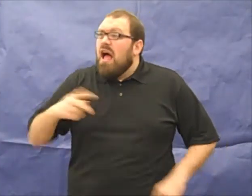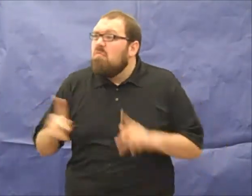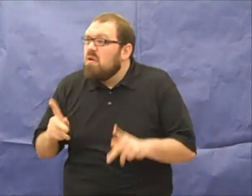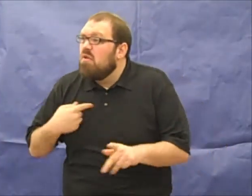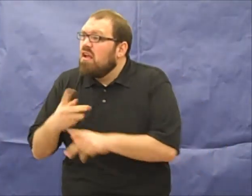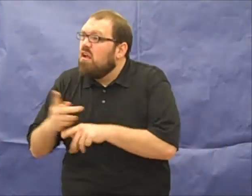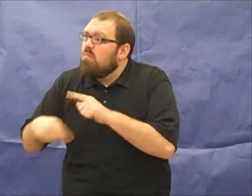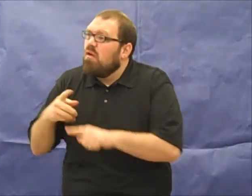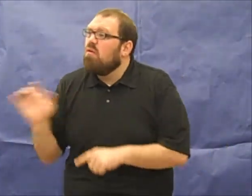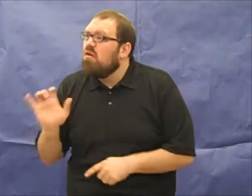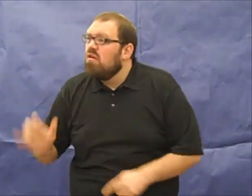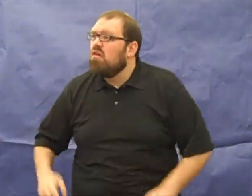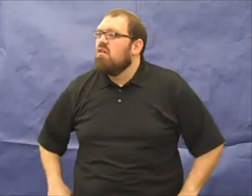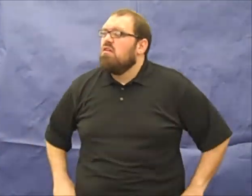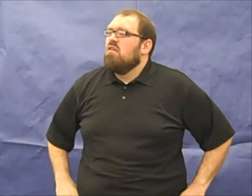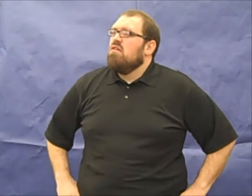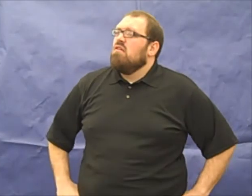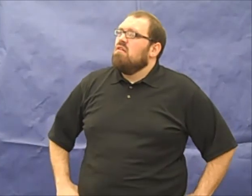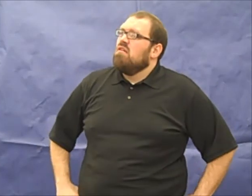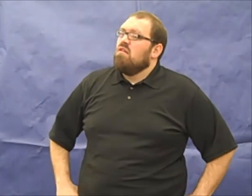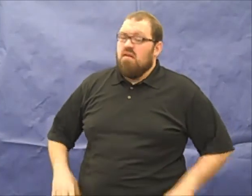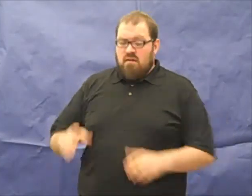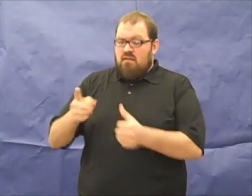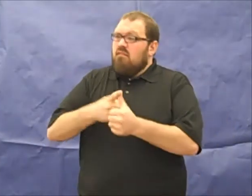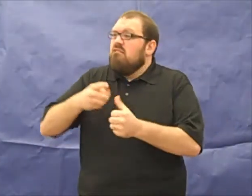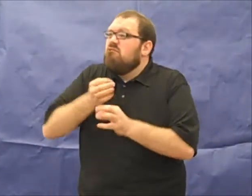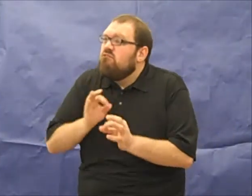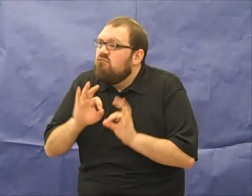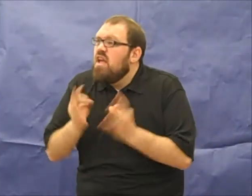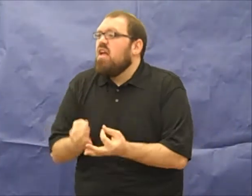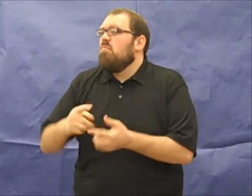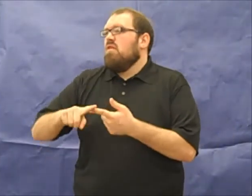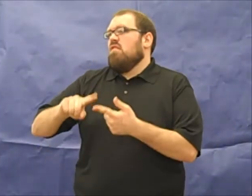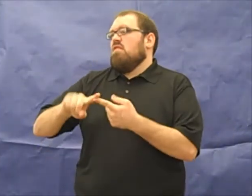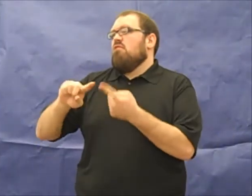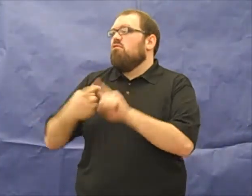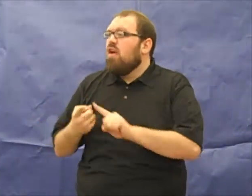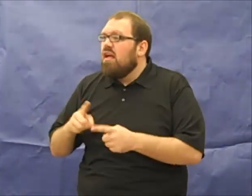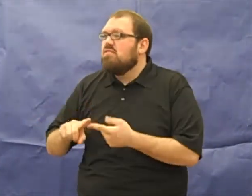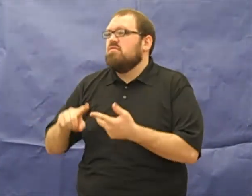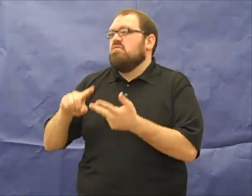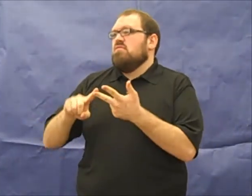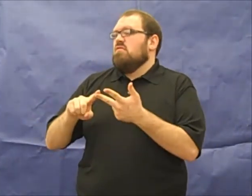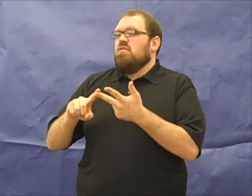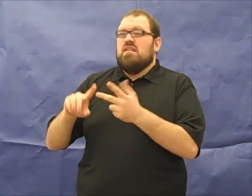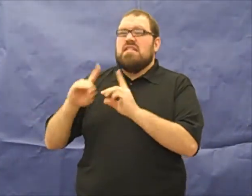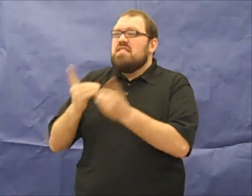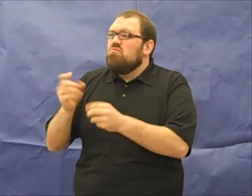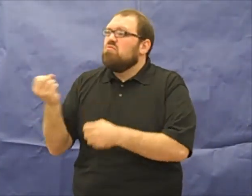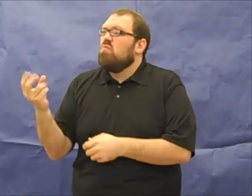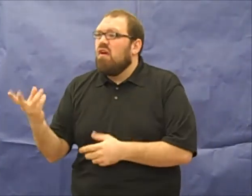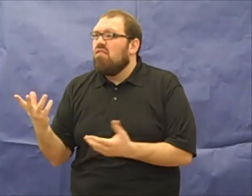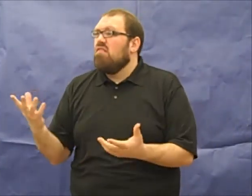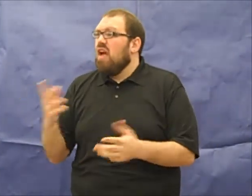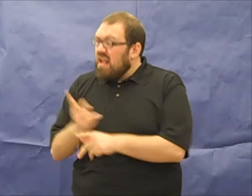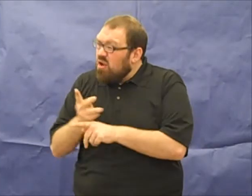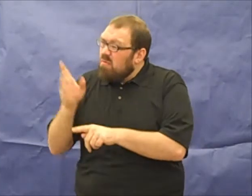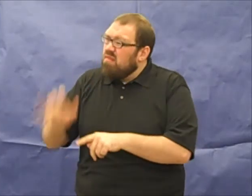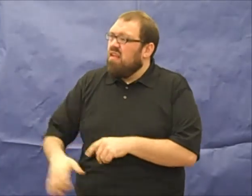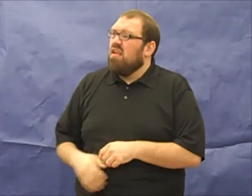too, Katniss. Family, friends, back in the District 12, who will be